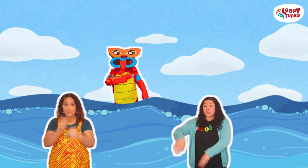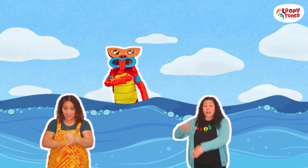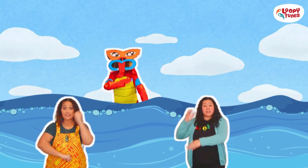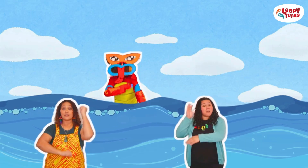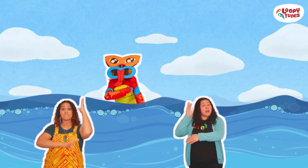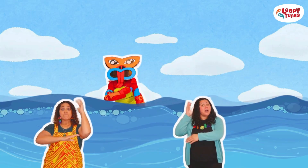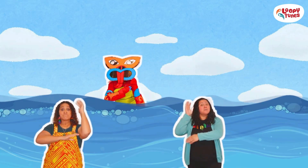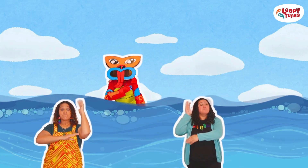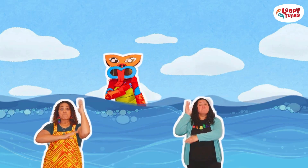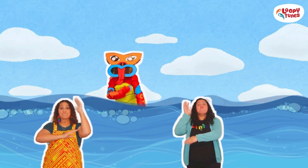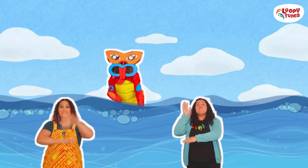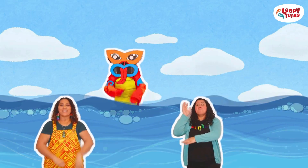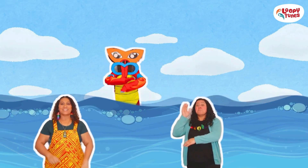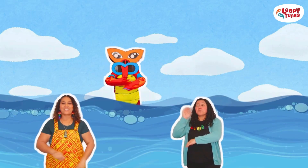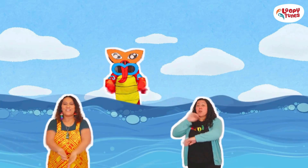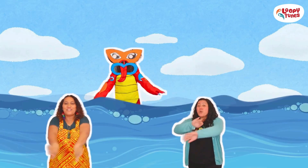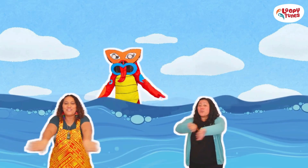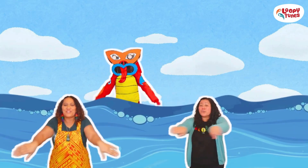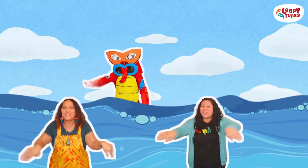Taniwha pukana.